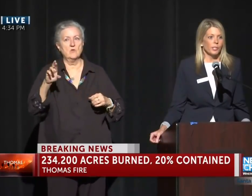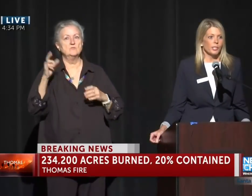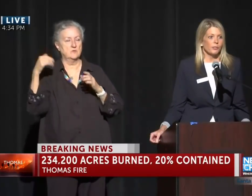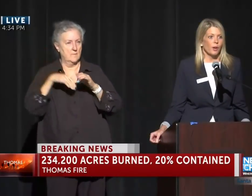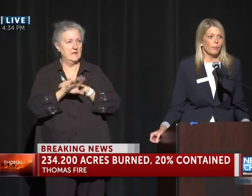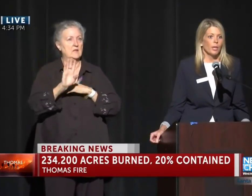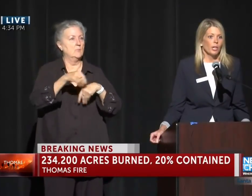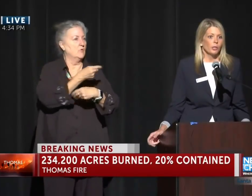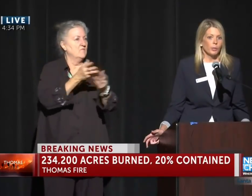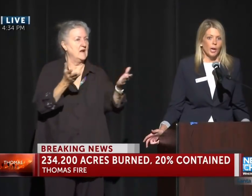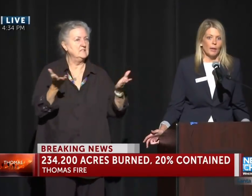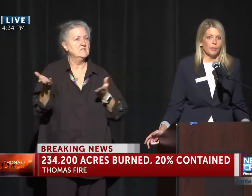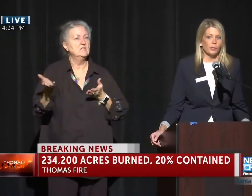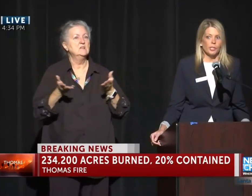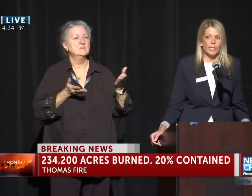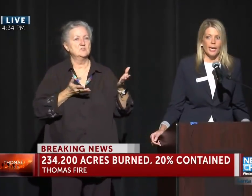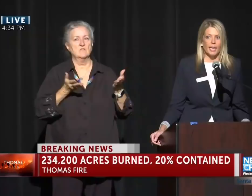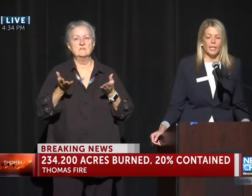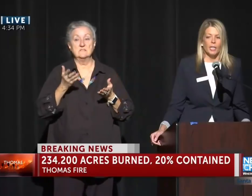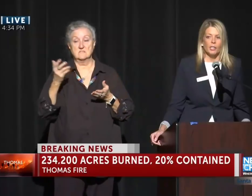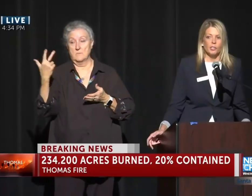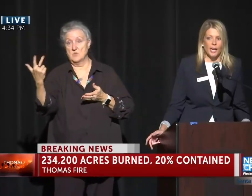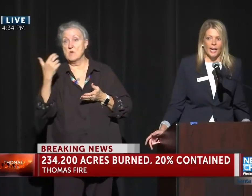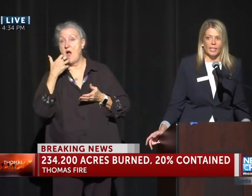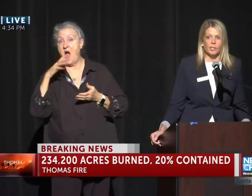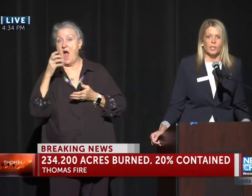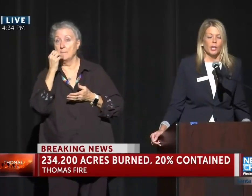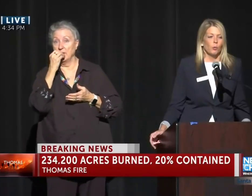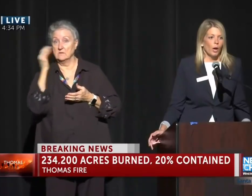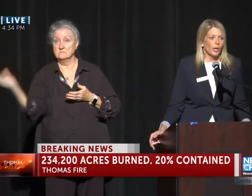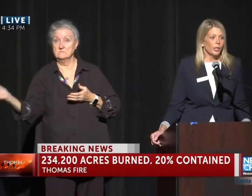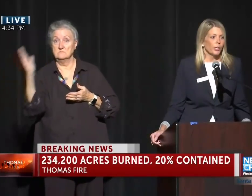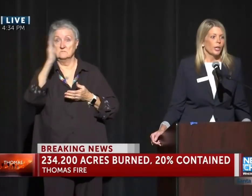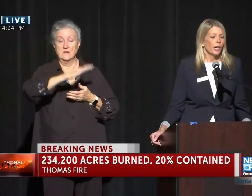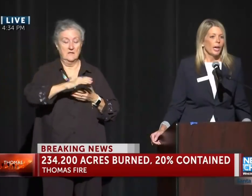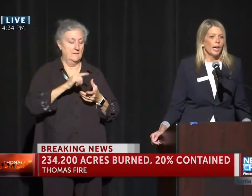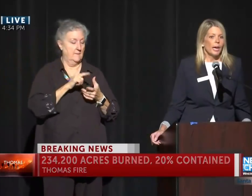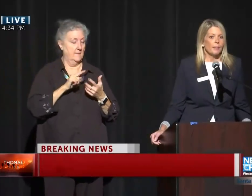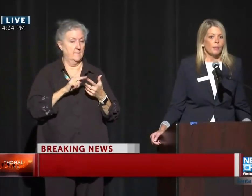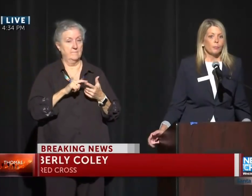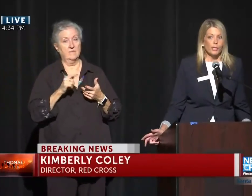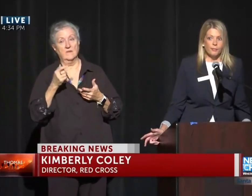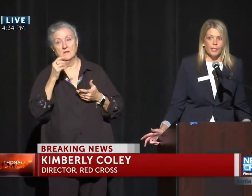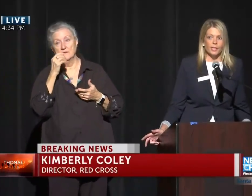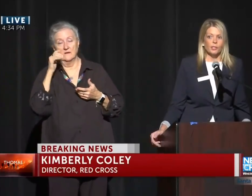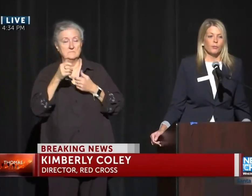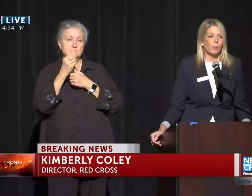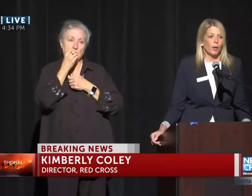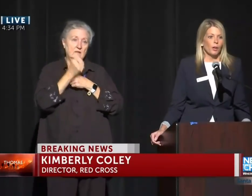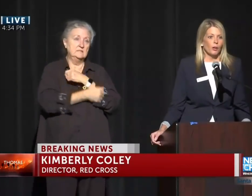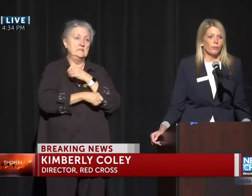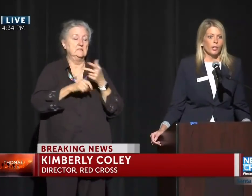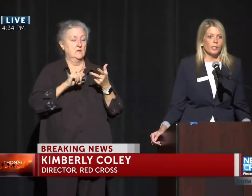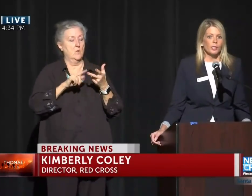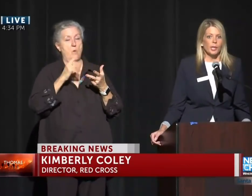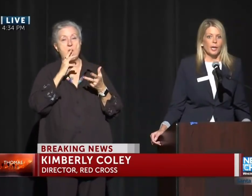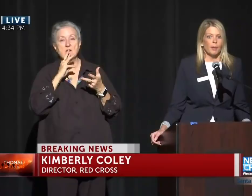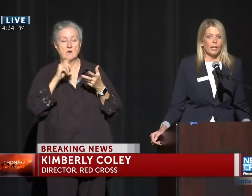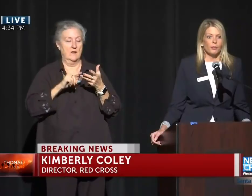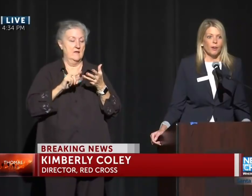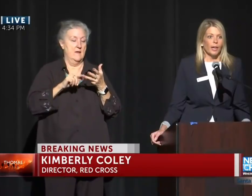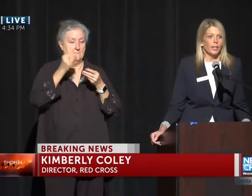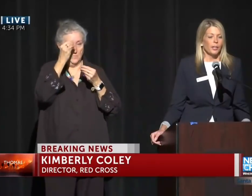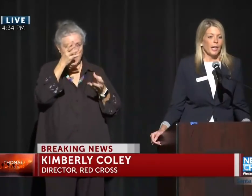variety of services, from 3 hot meals a day, snacks, water, briefings from our